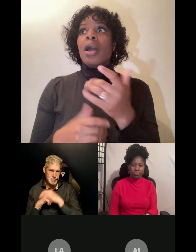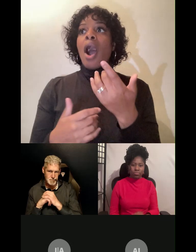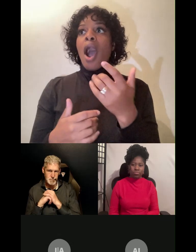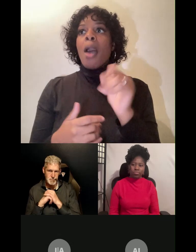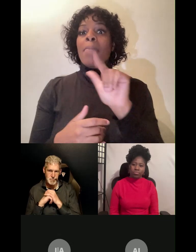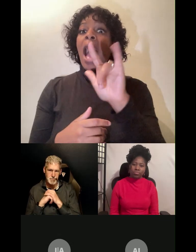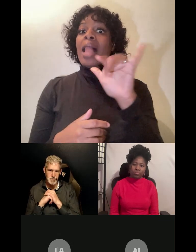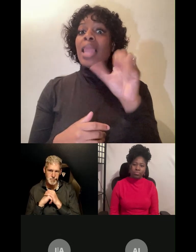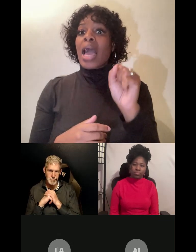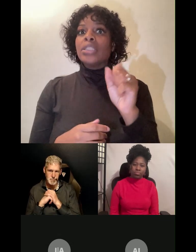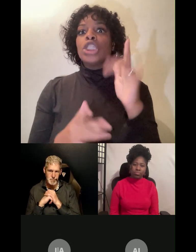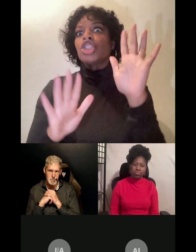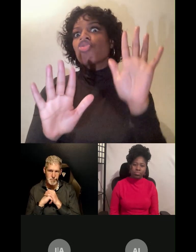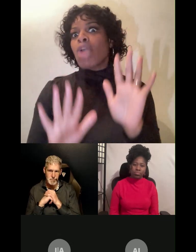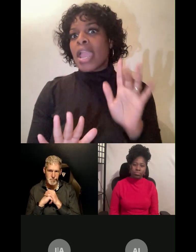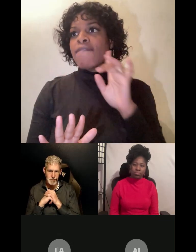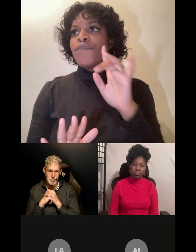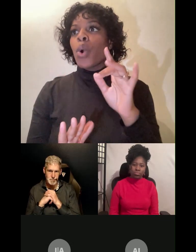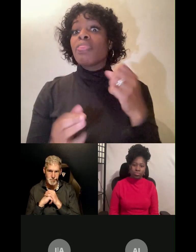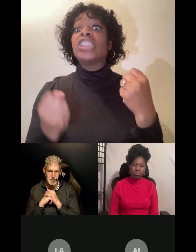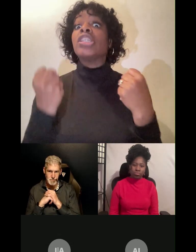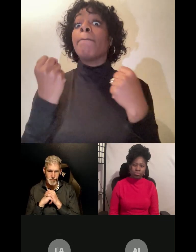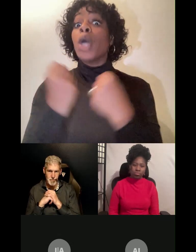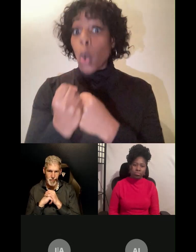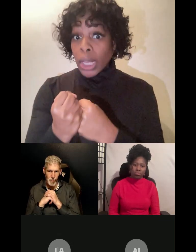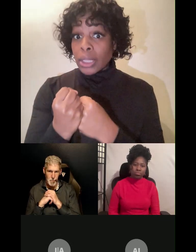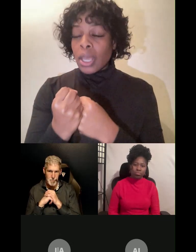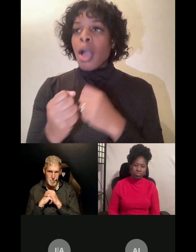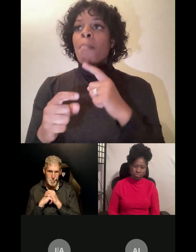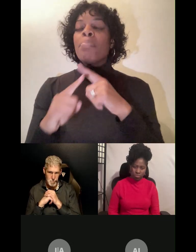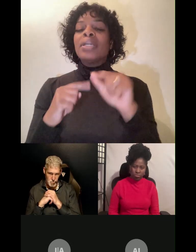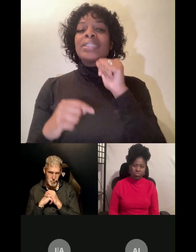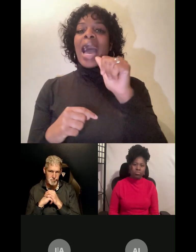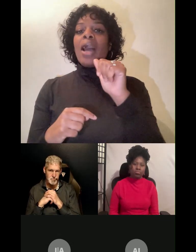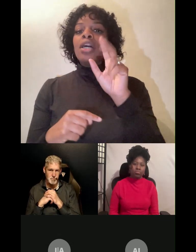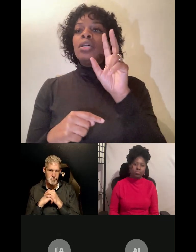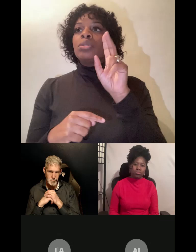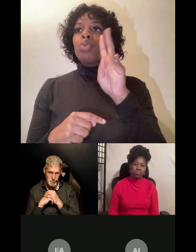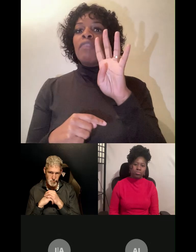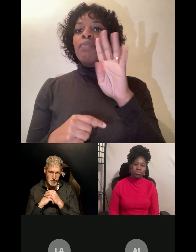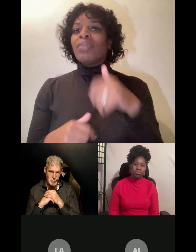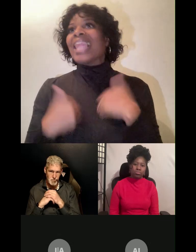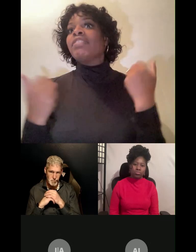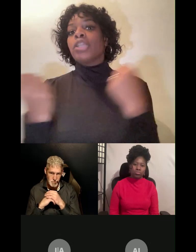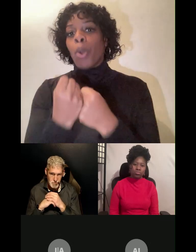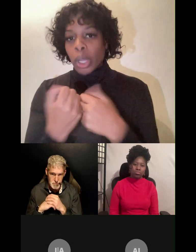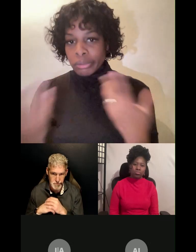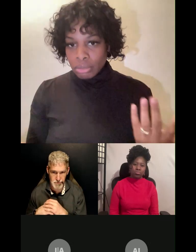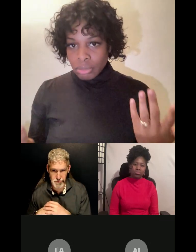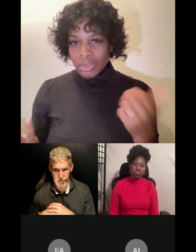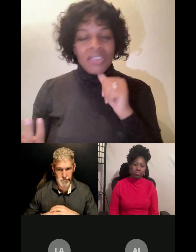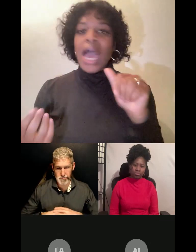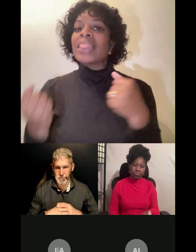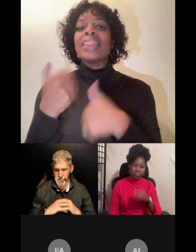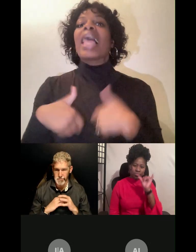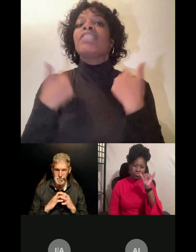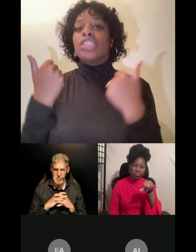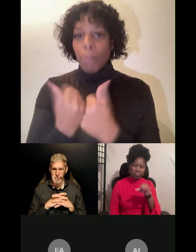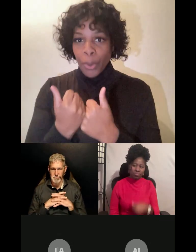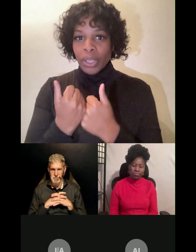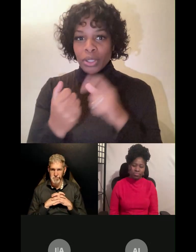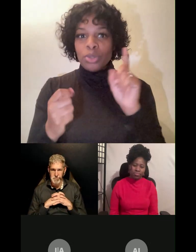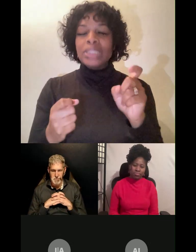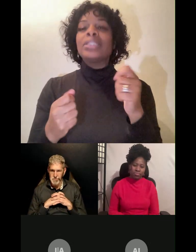that ally is great for the support, but not kind of life support. But not